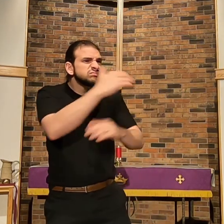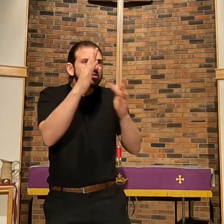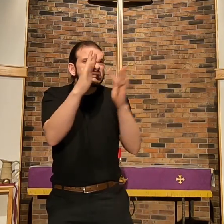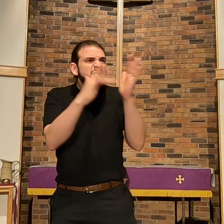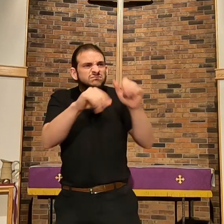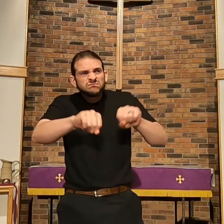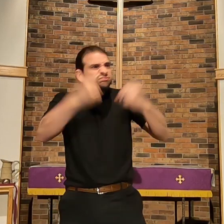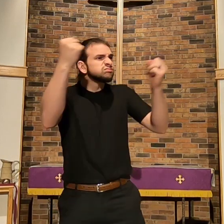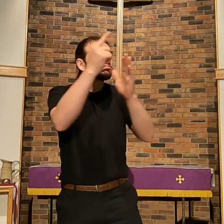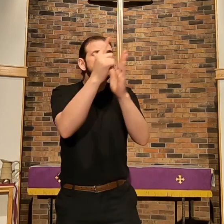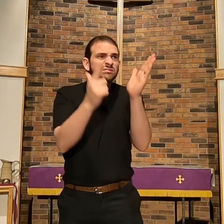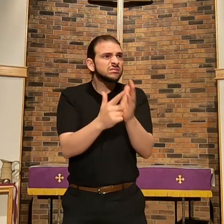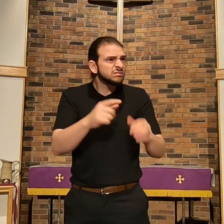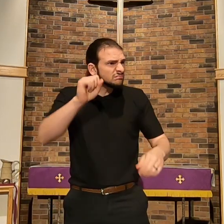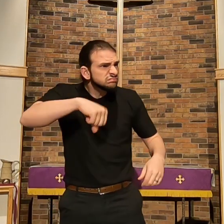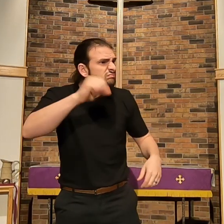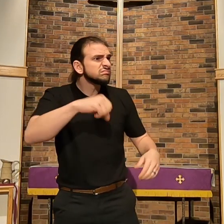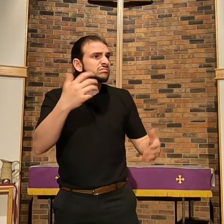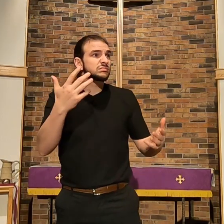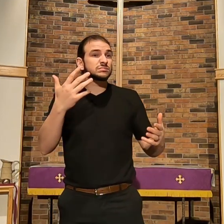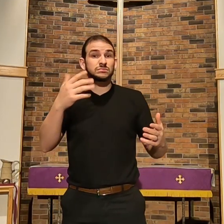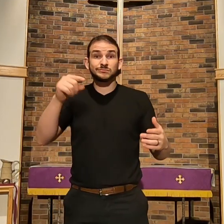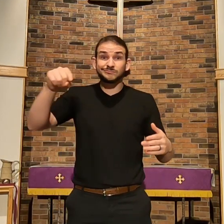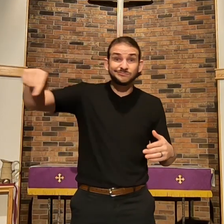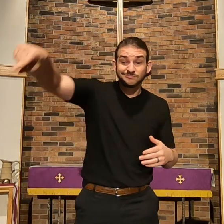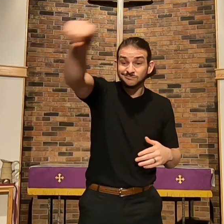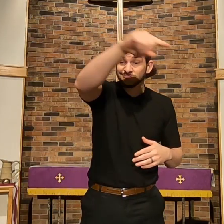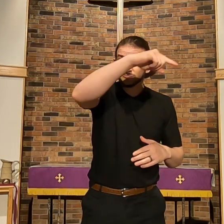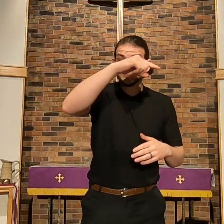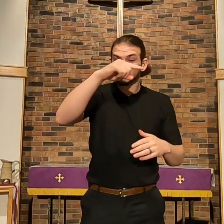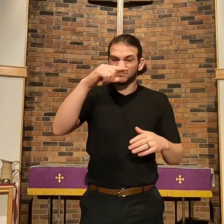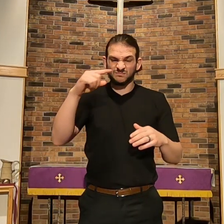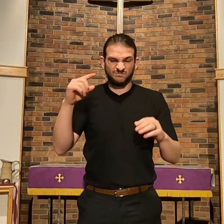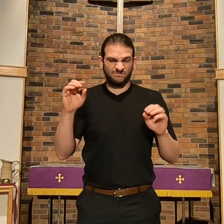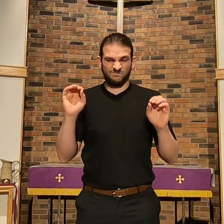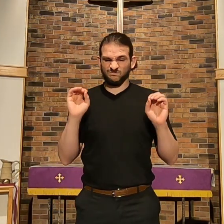crime so they could put him to death.